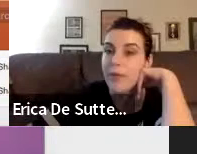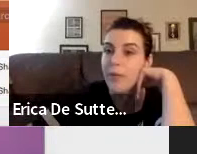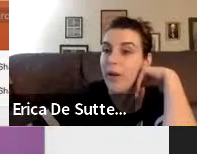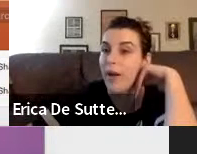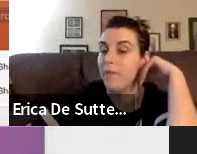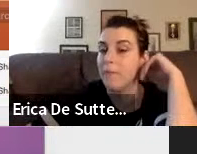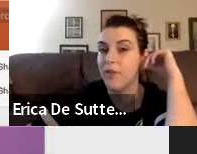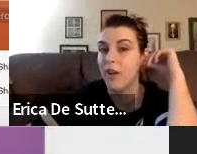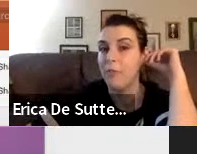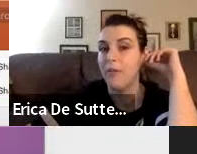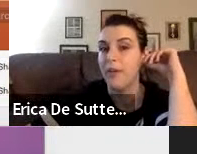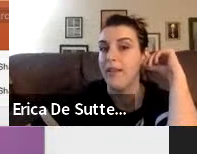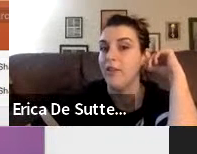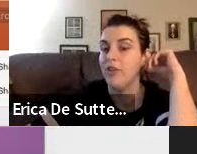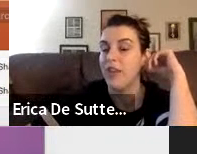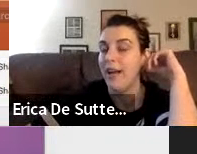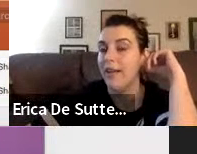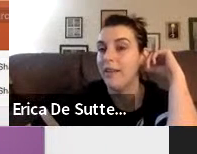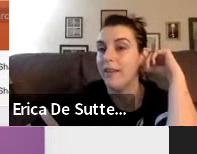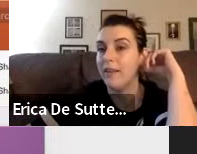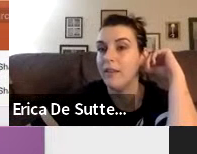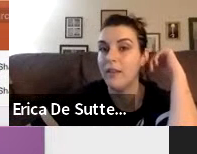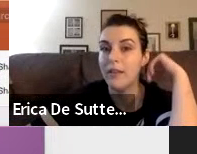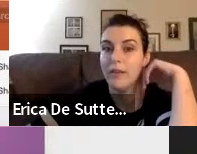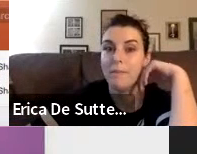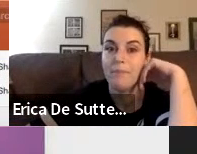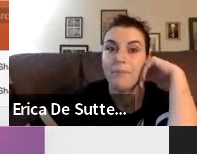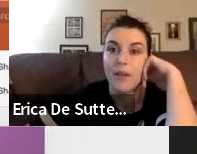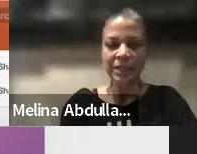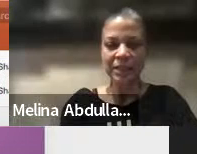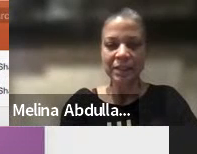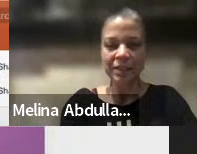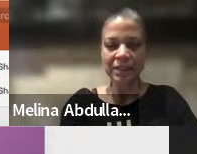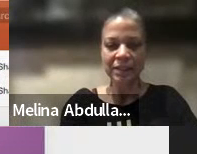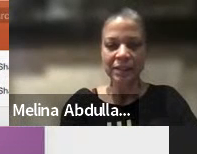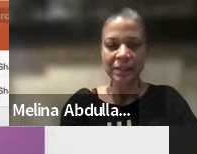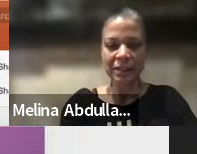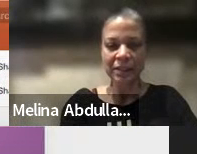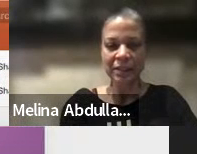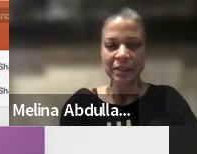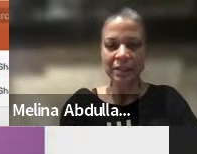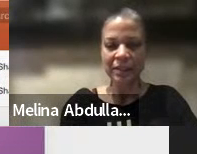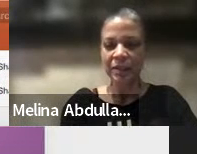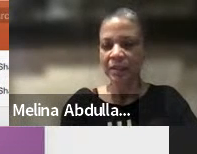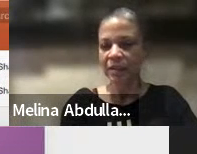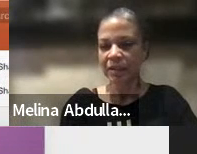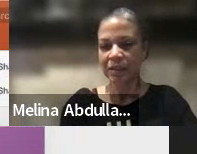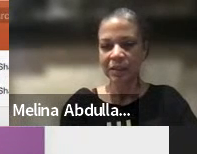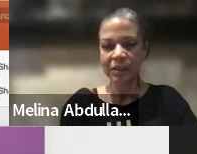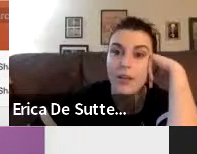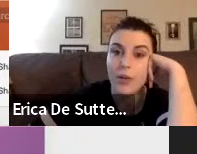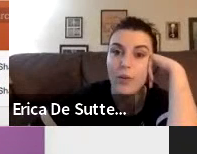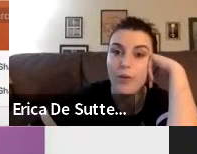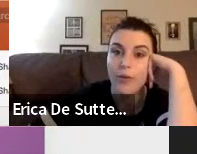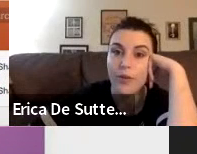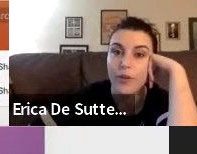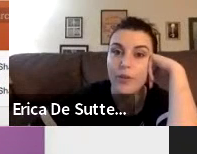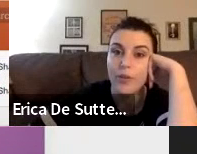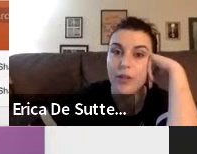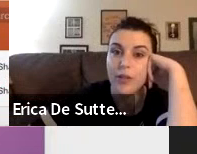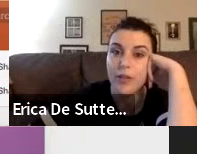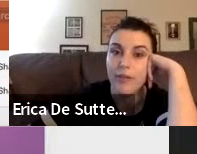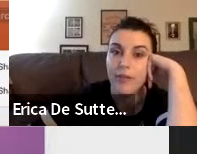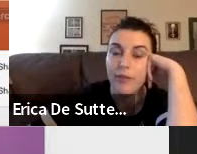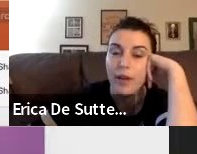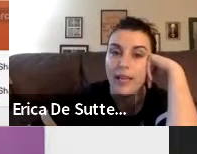I can read what Bijal put in the chat. Please. Bijal says, I would say thank you for